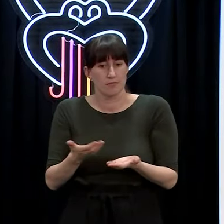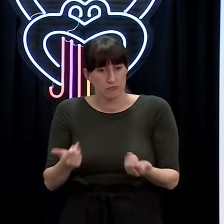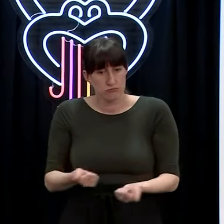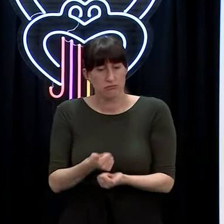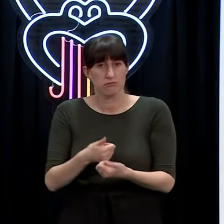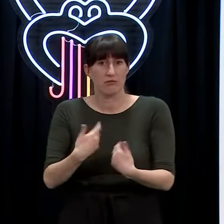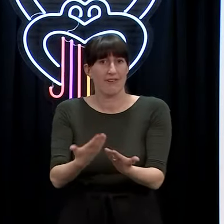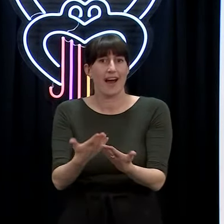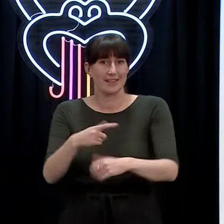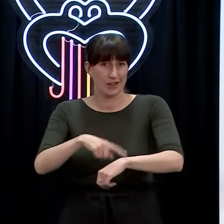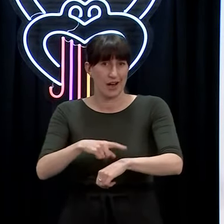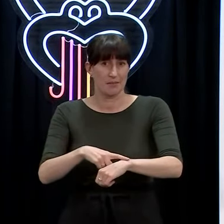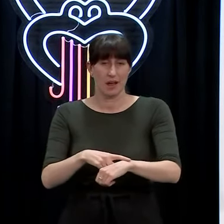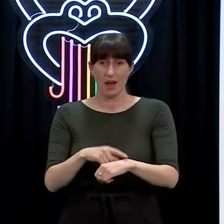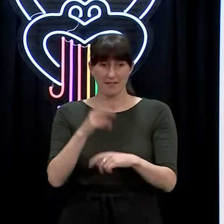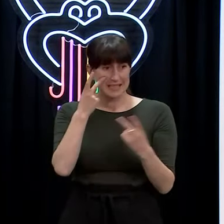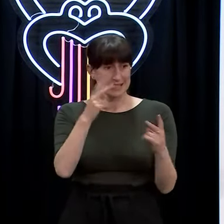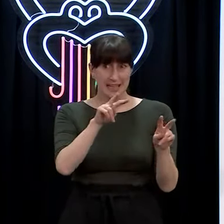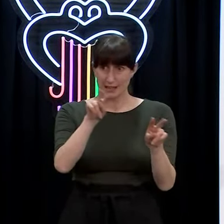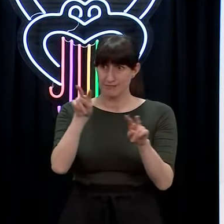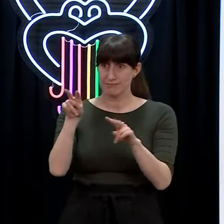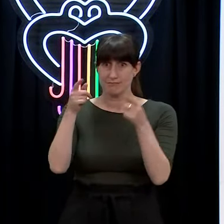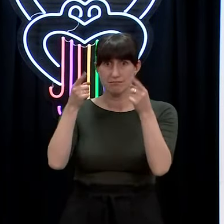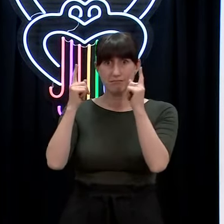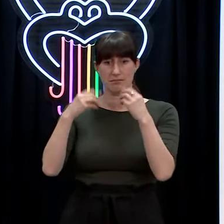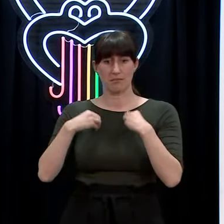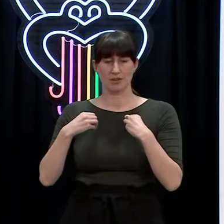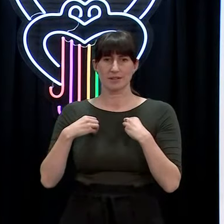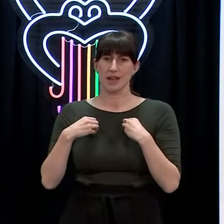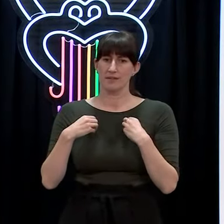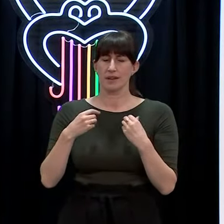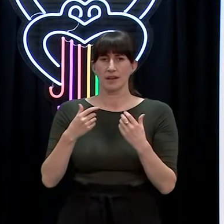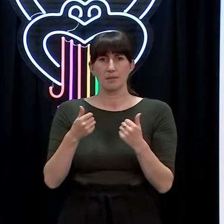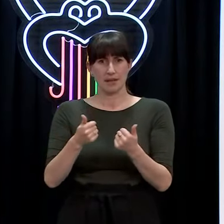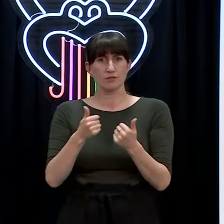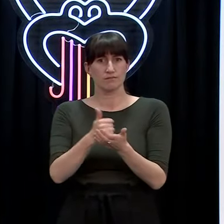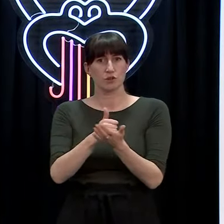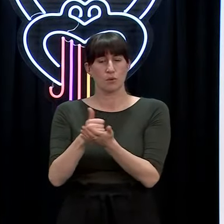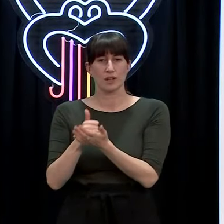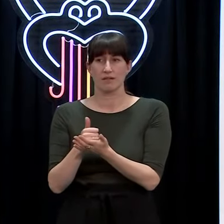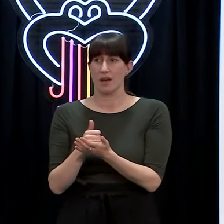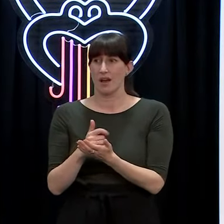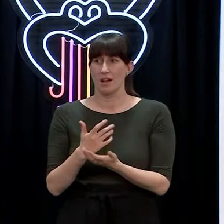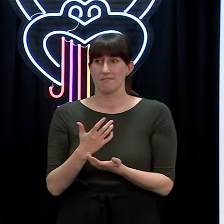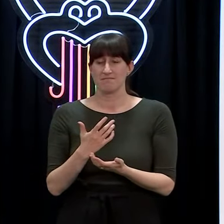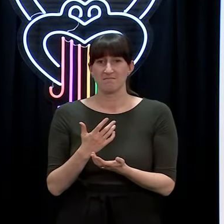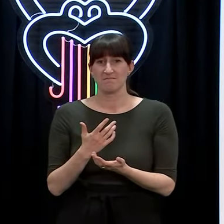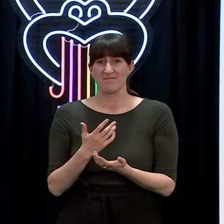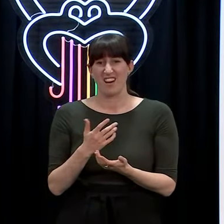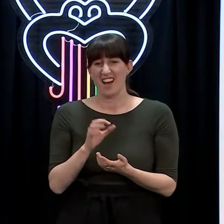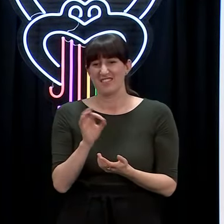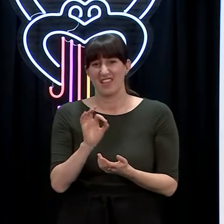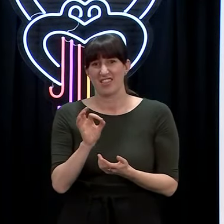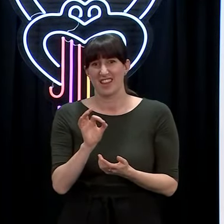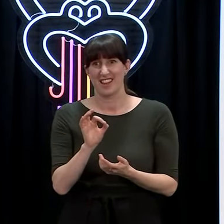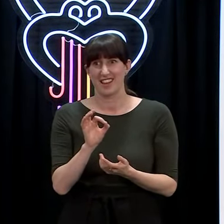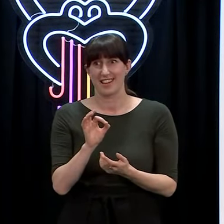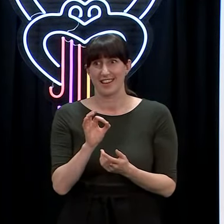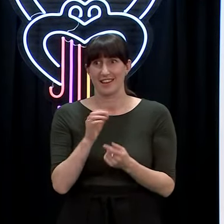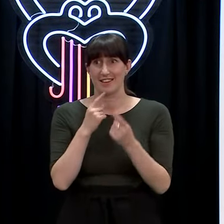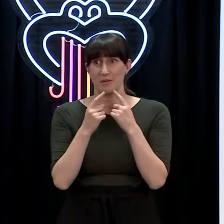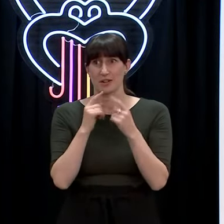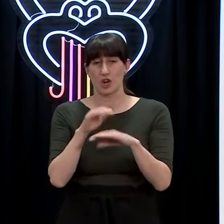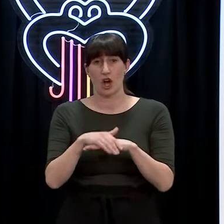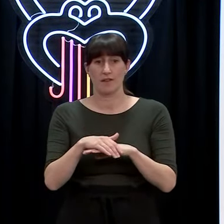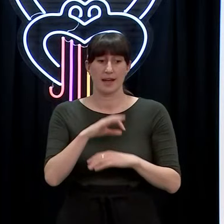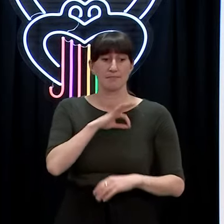people to do that. I haven't got anything further to say around incentives at this point. Ultimately, the biggest incentive should